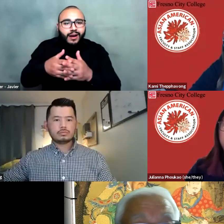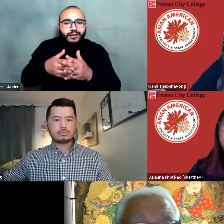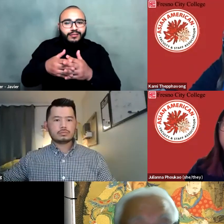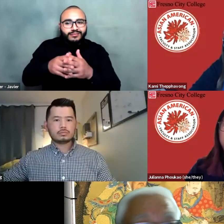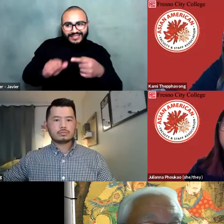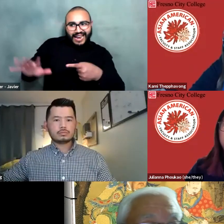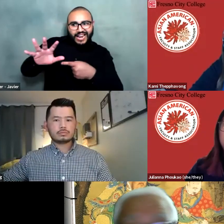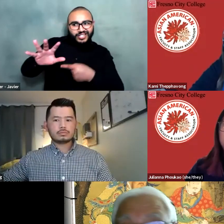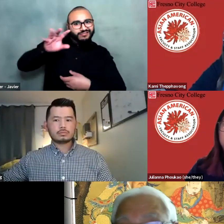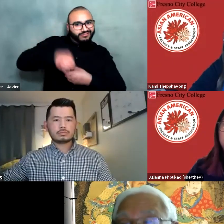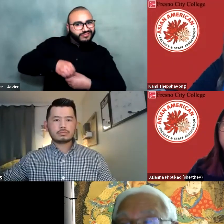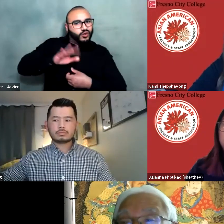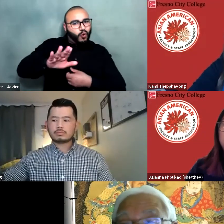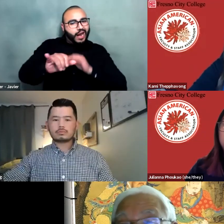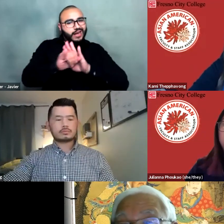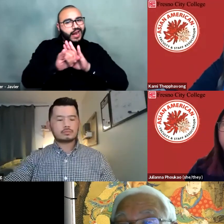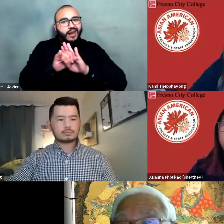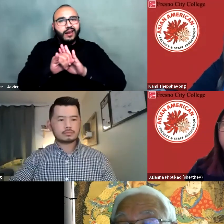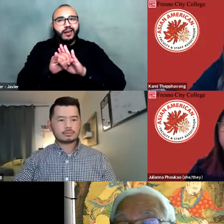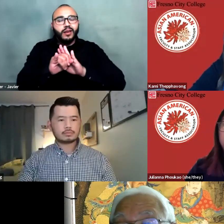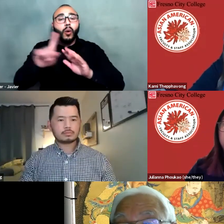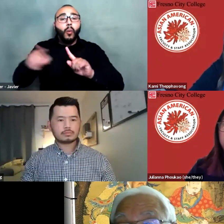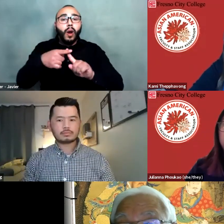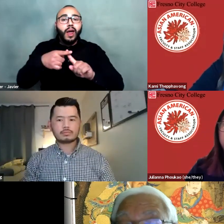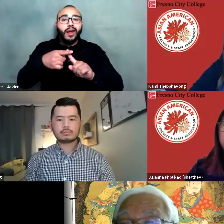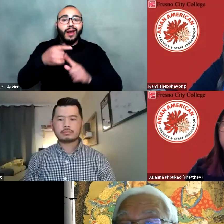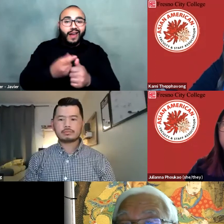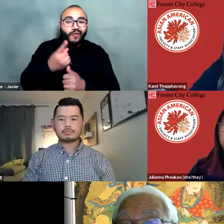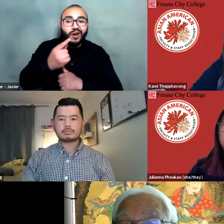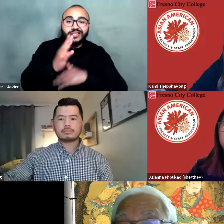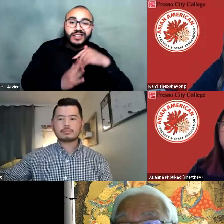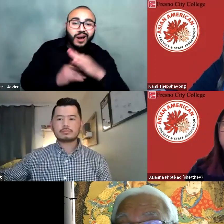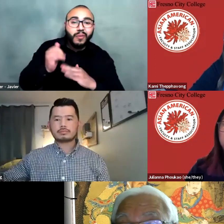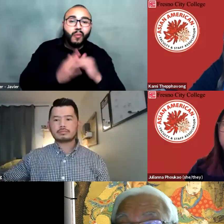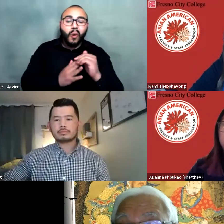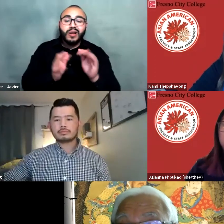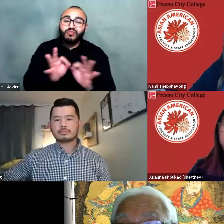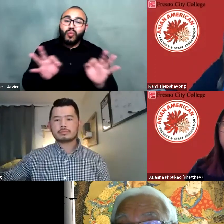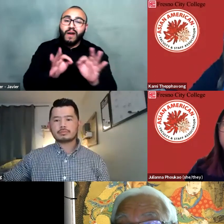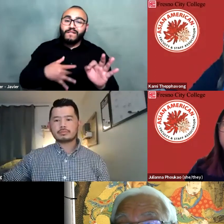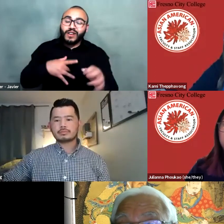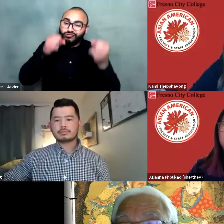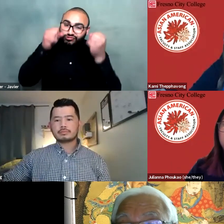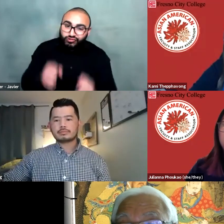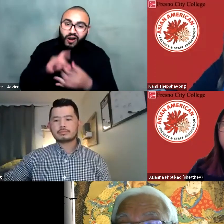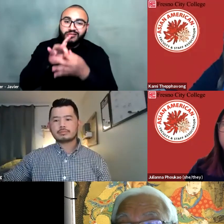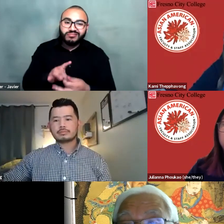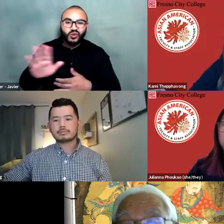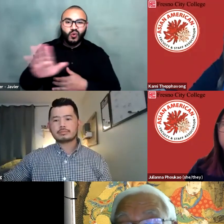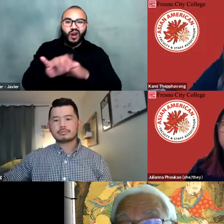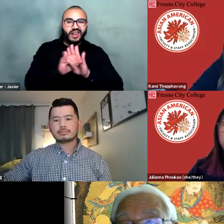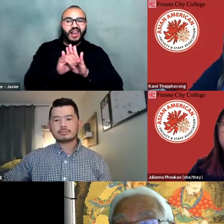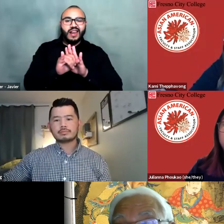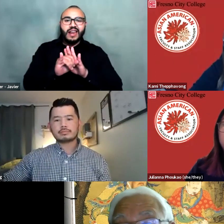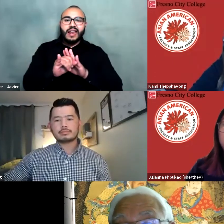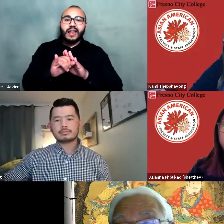everybody is comfortable, feels strong about their identity, I think it's easier to